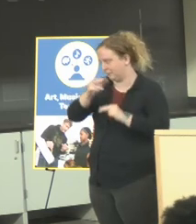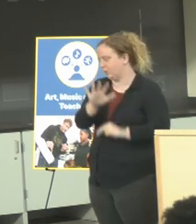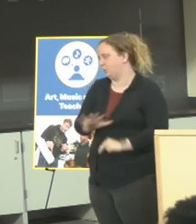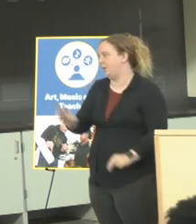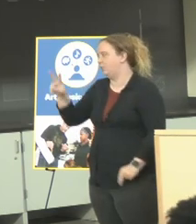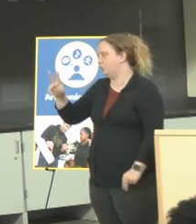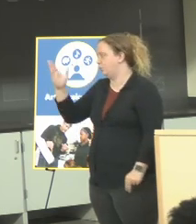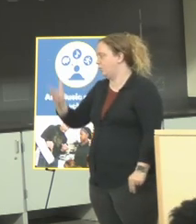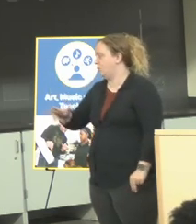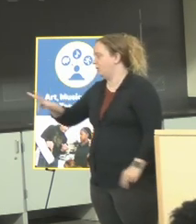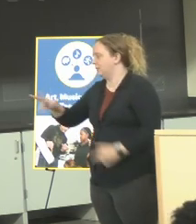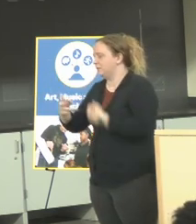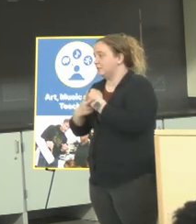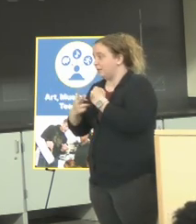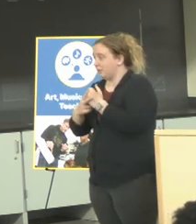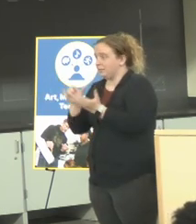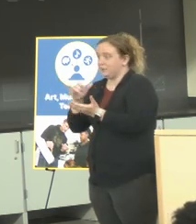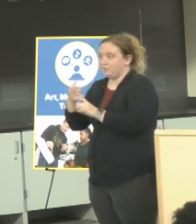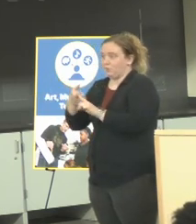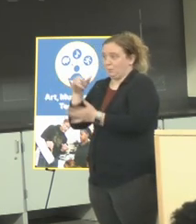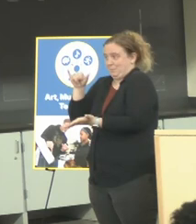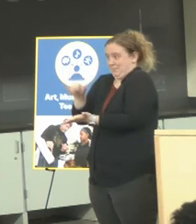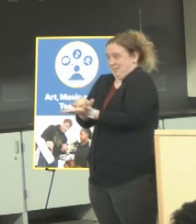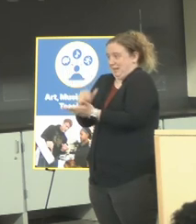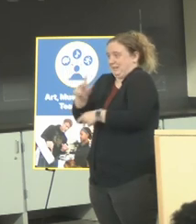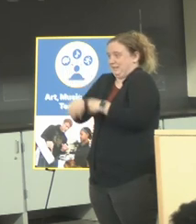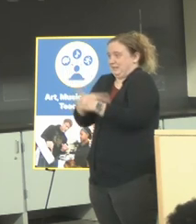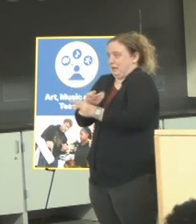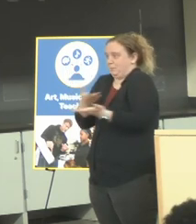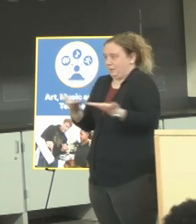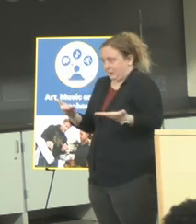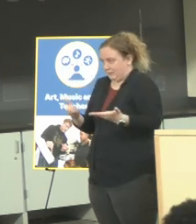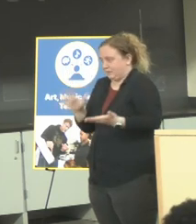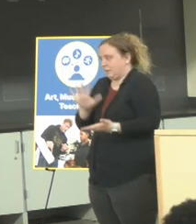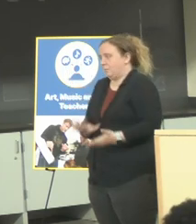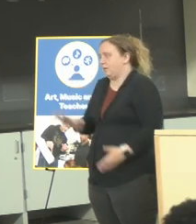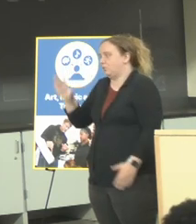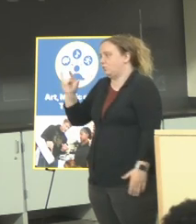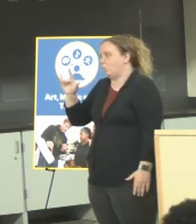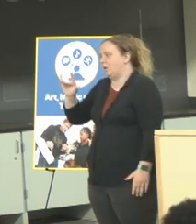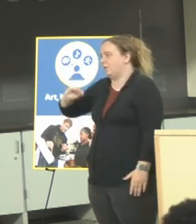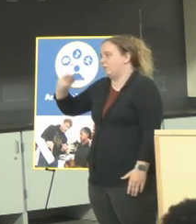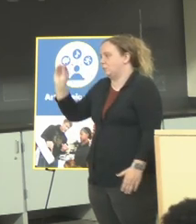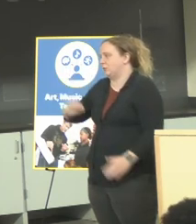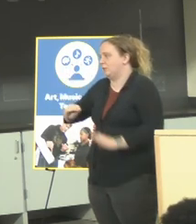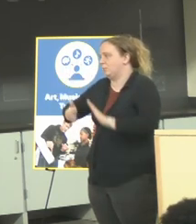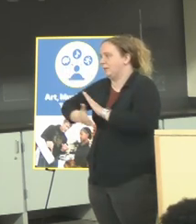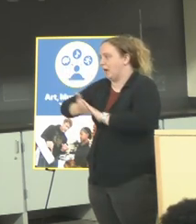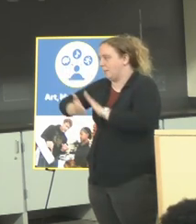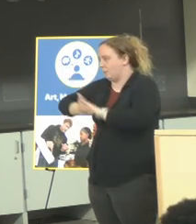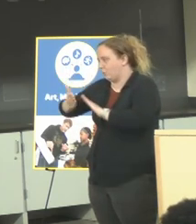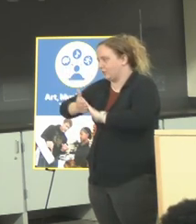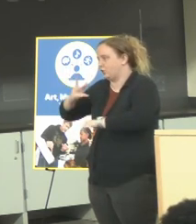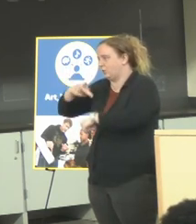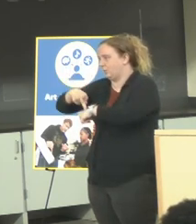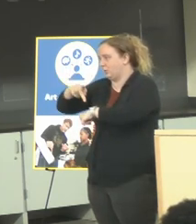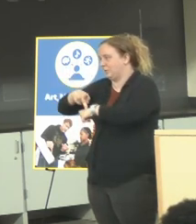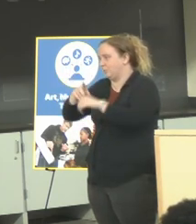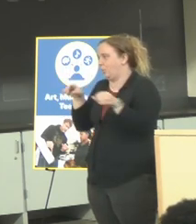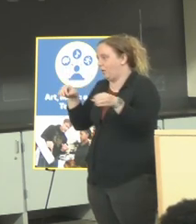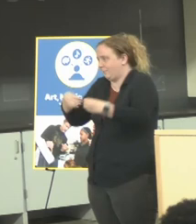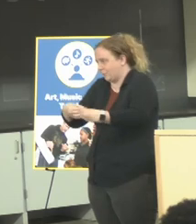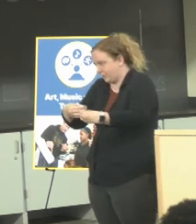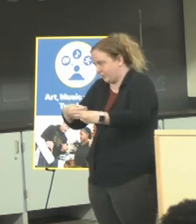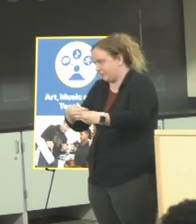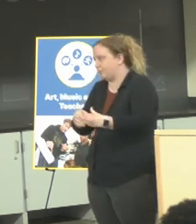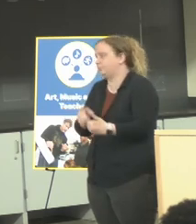from those types of things. About 25% would be for the operations of the principal's office, so the principal's jobs, the